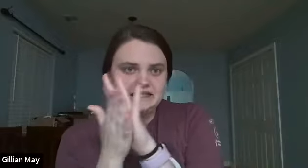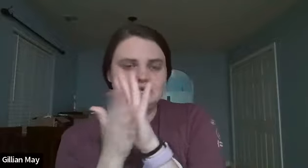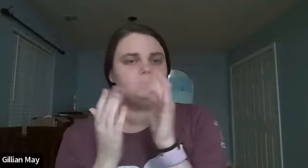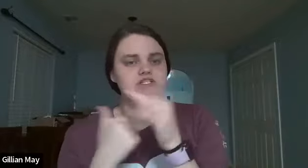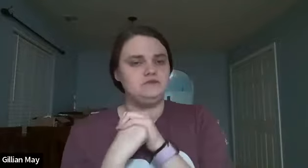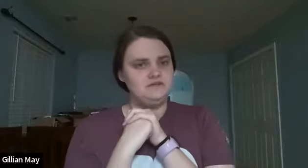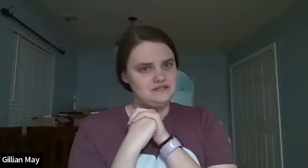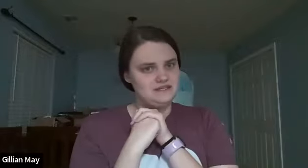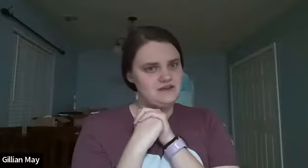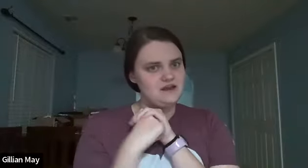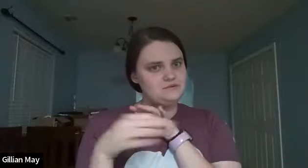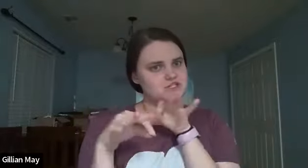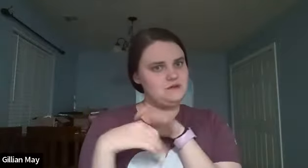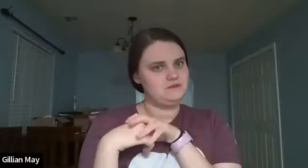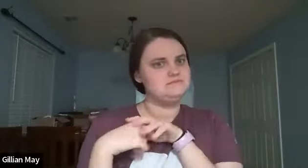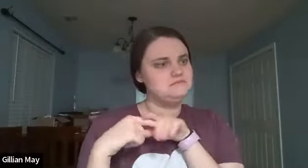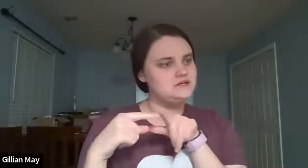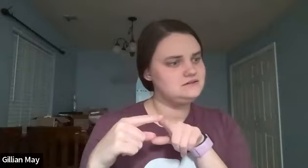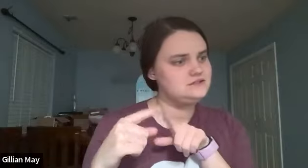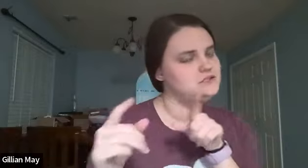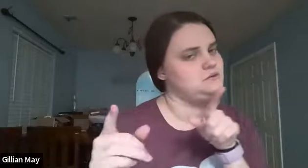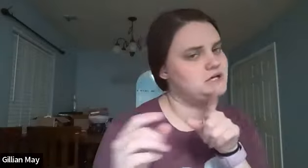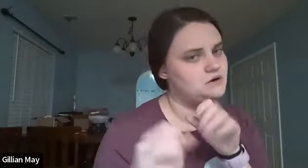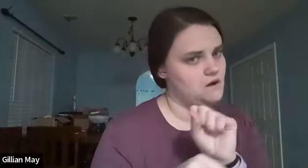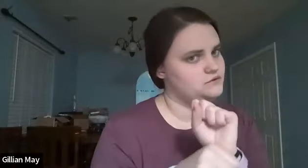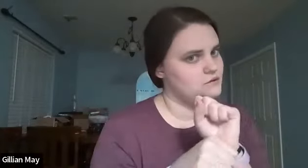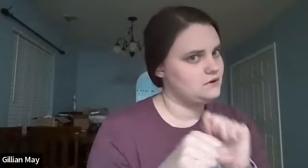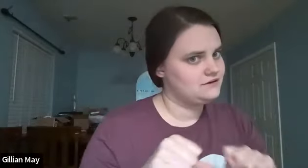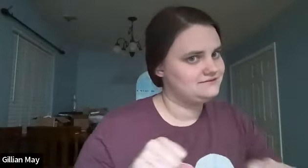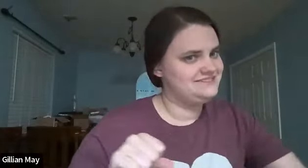it, whichever, things like that. I would describe it. But you wouldn't go wrong with road work.